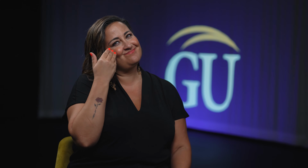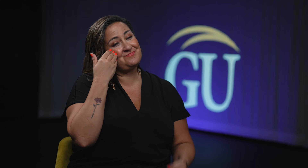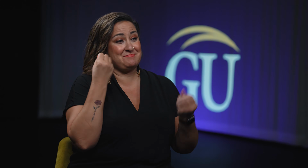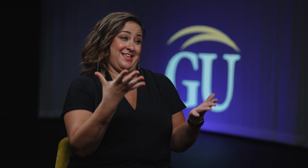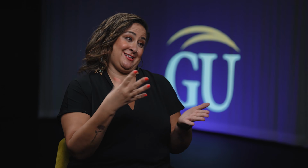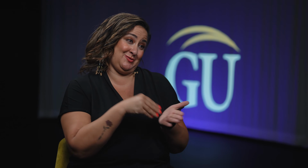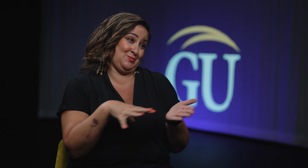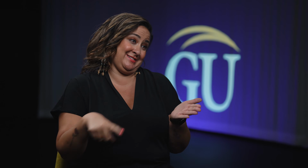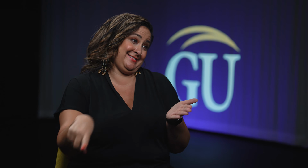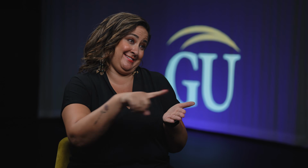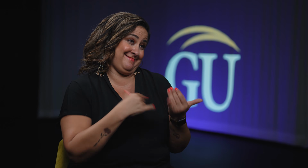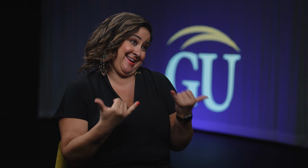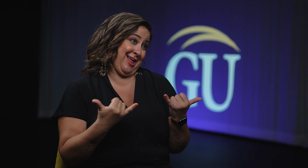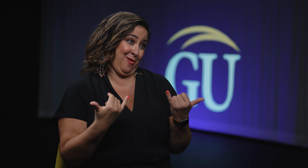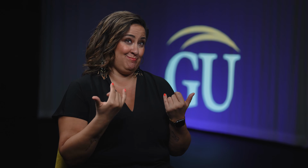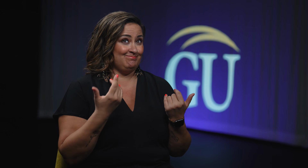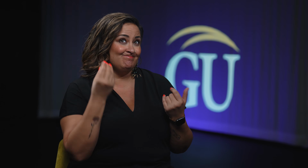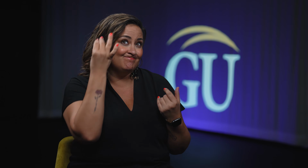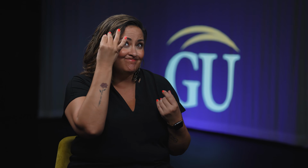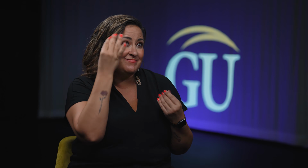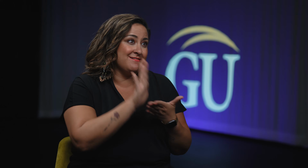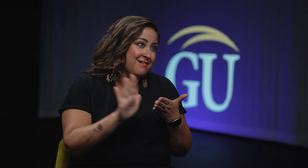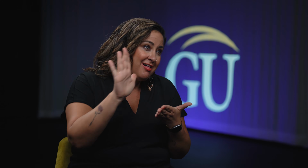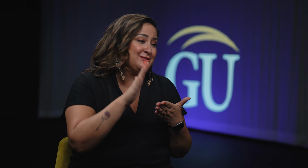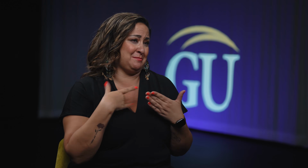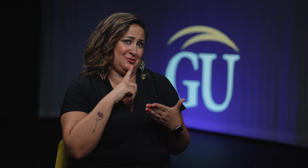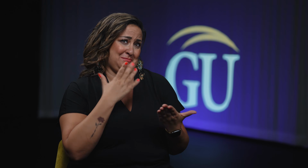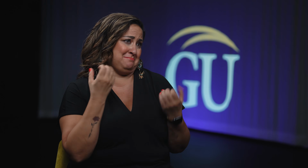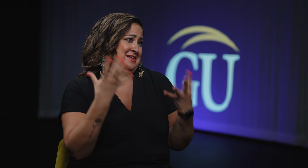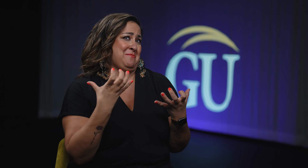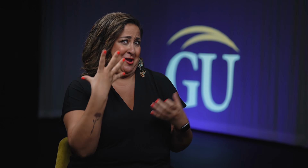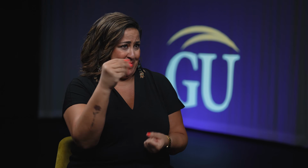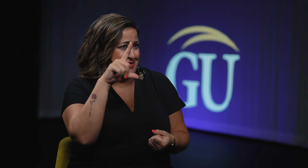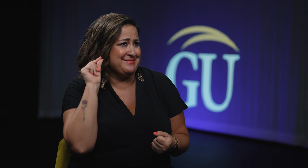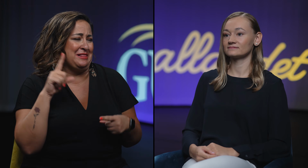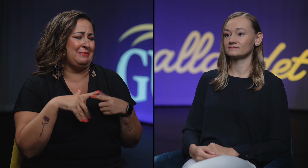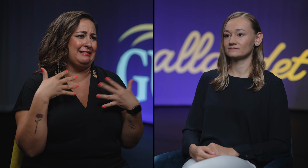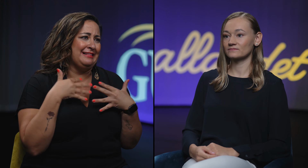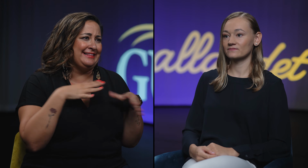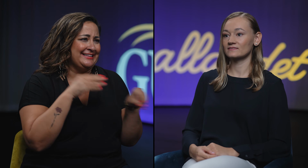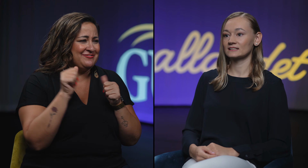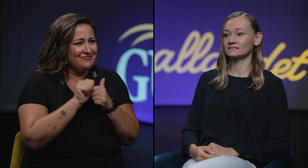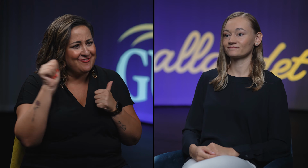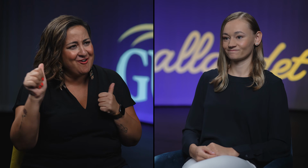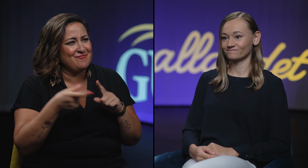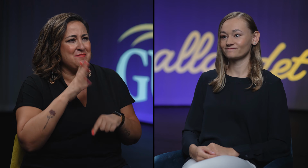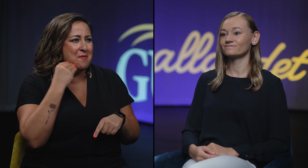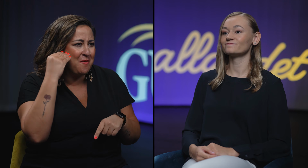Many students nowadays are thinking about college, and I'm sure many want to go to Gallaudet, but are scared to be far away